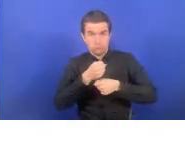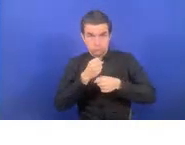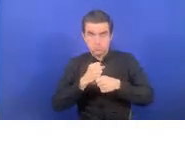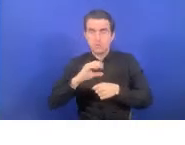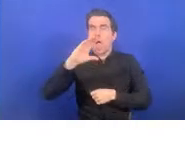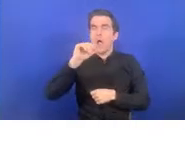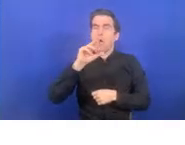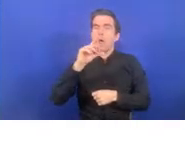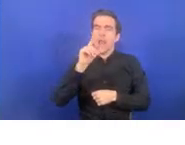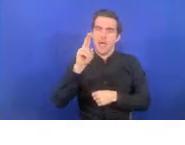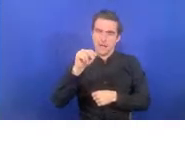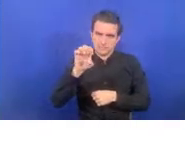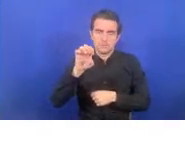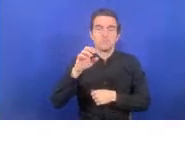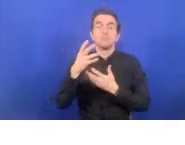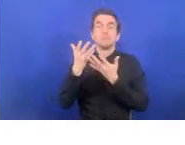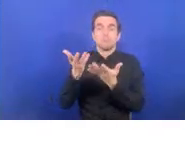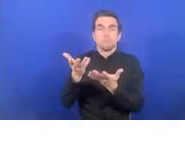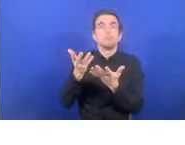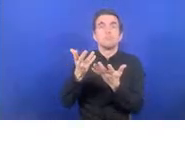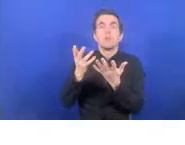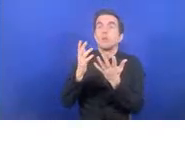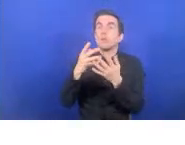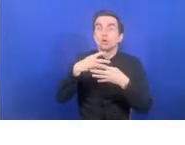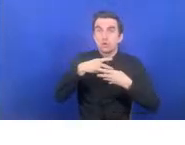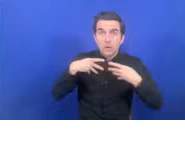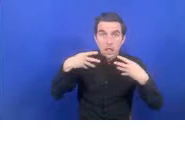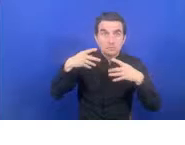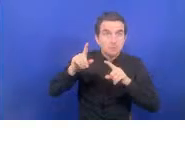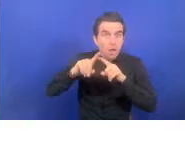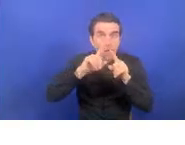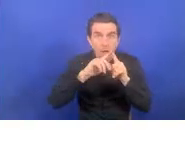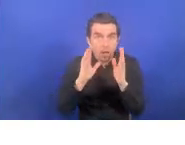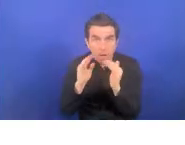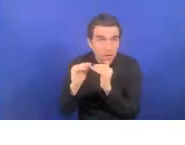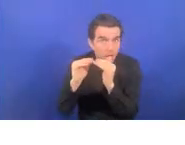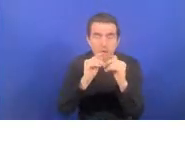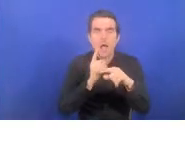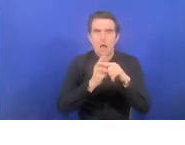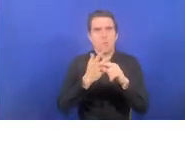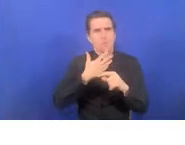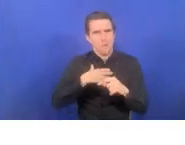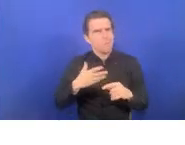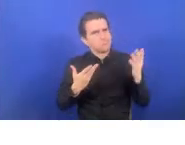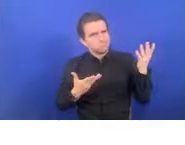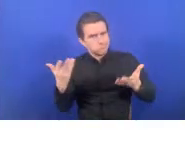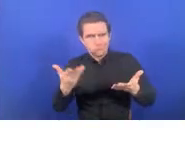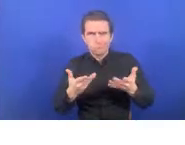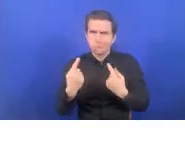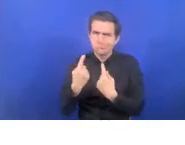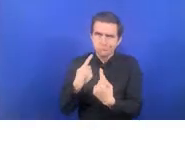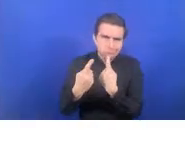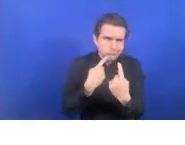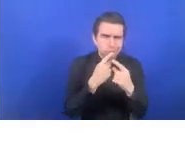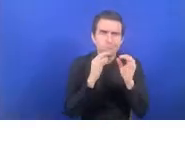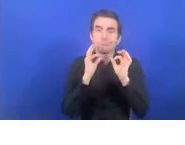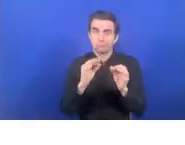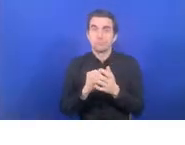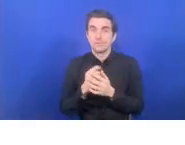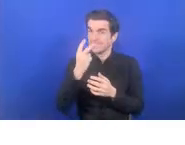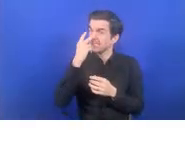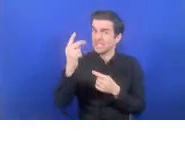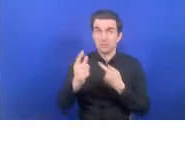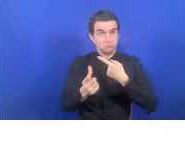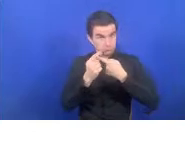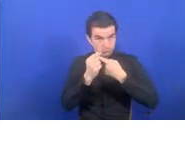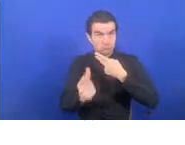for everyone on how to get started there. So the next stage would be to conduct a gender analysis